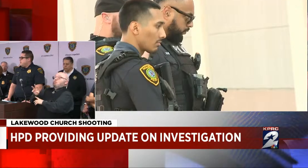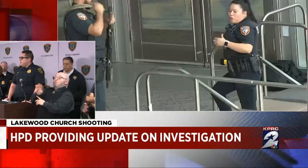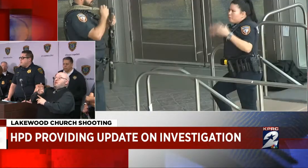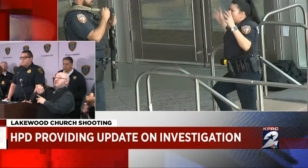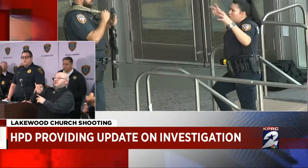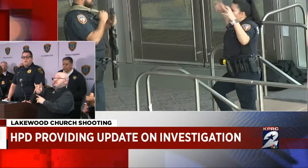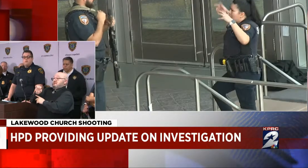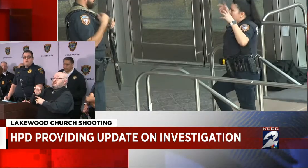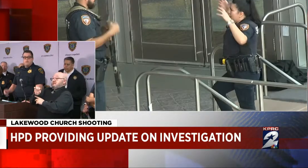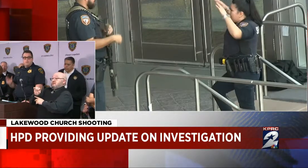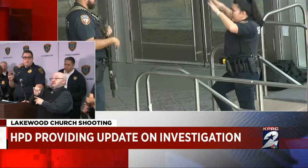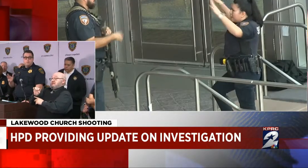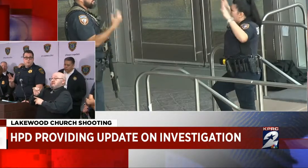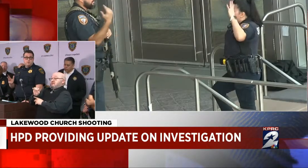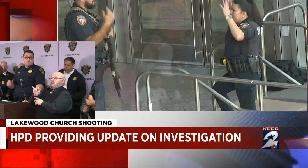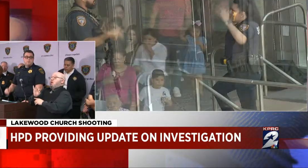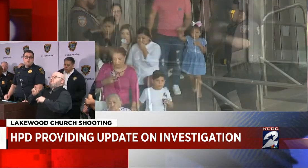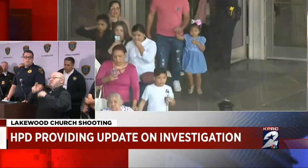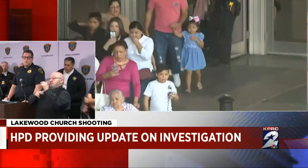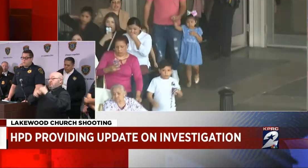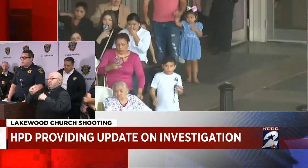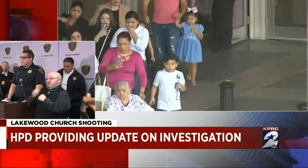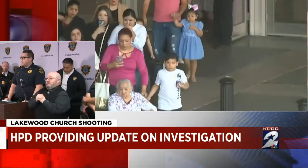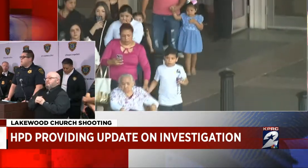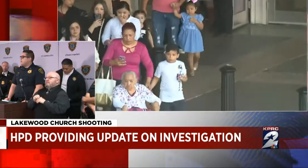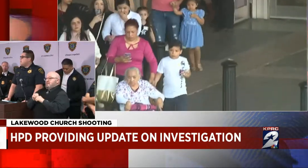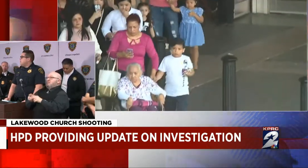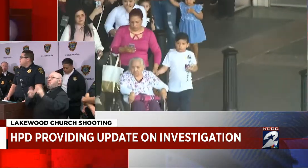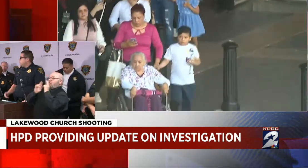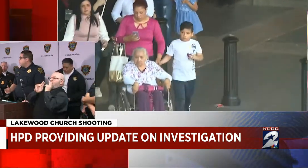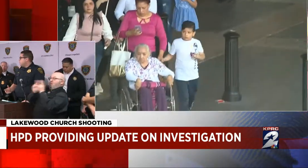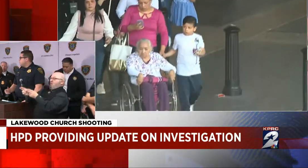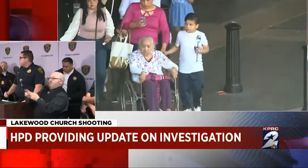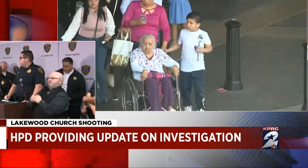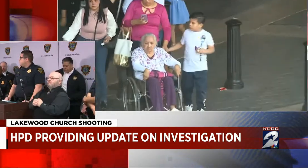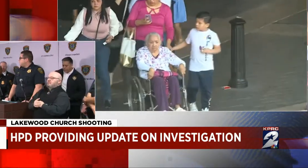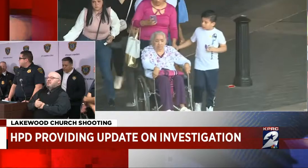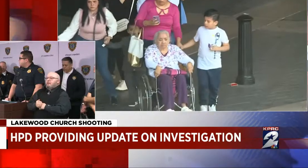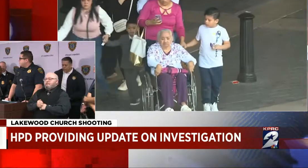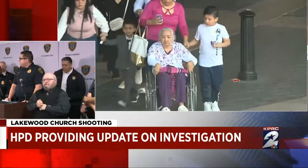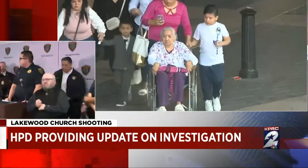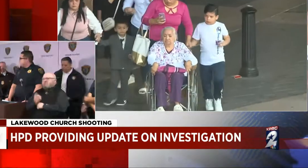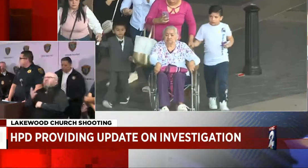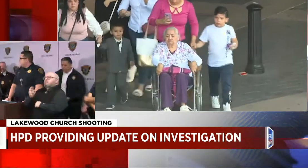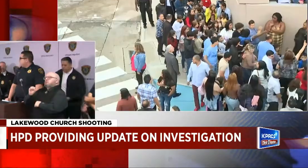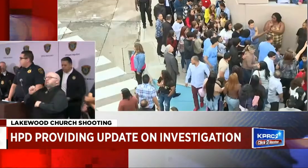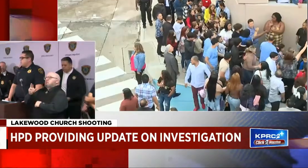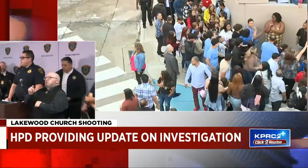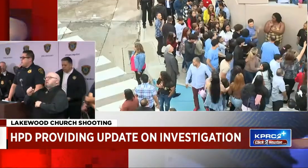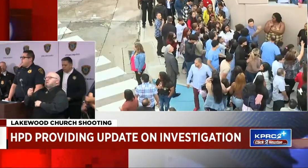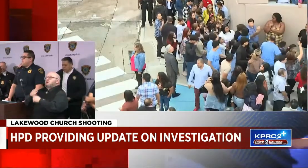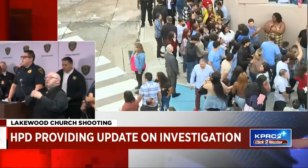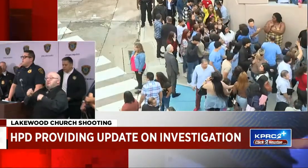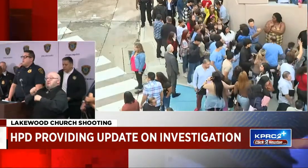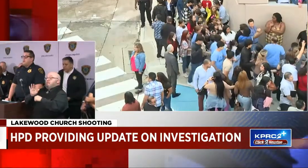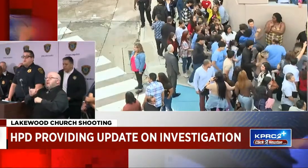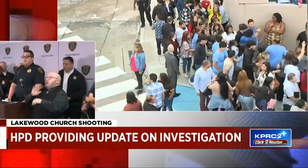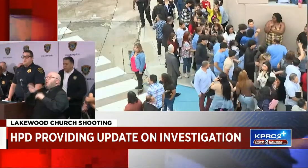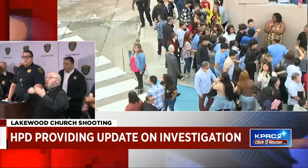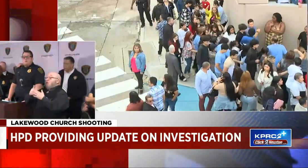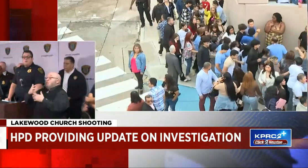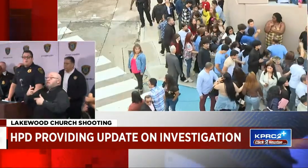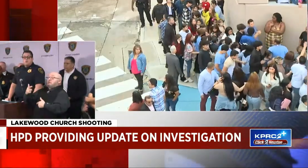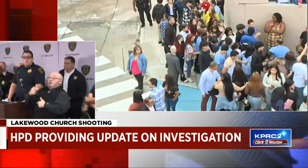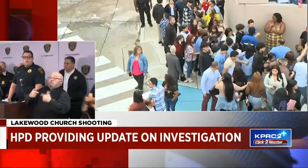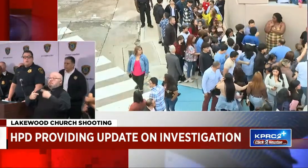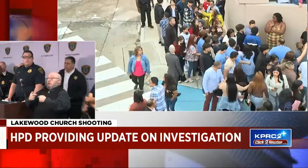side of the building, in the hallway. Multiple shots are exchanged by all three.